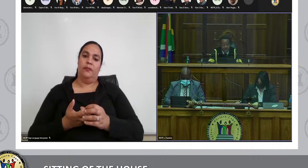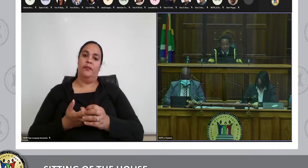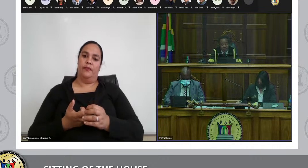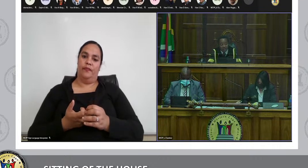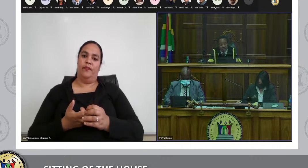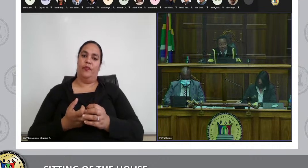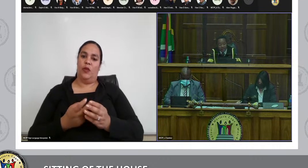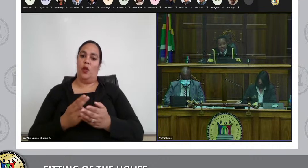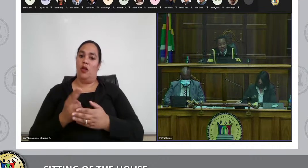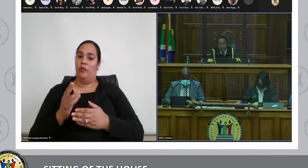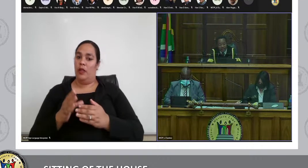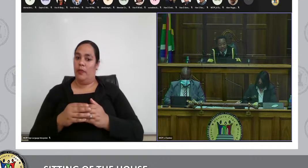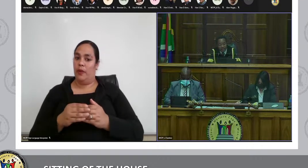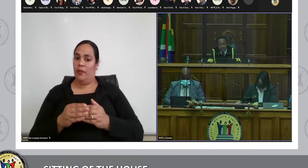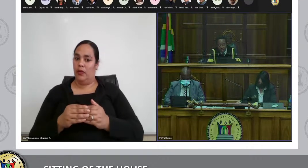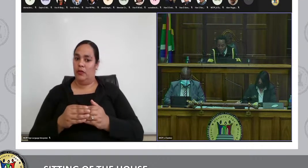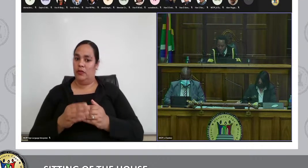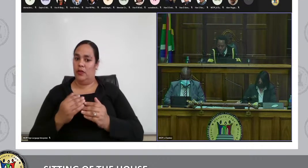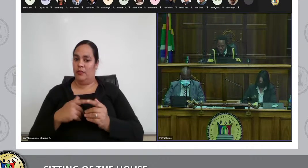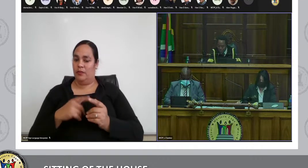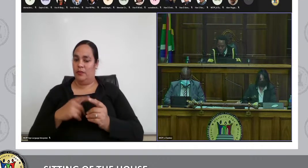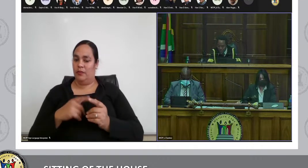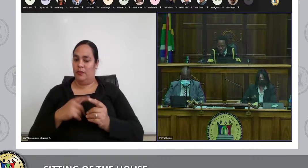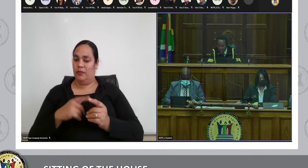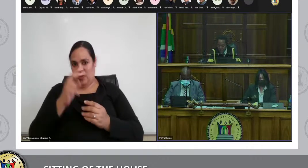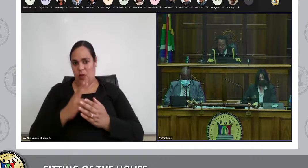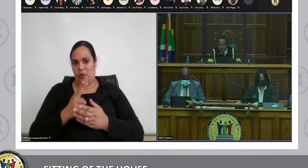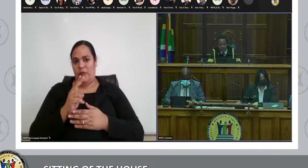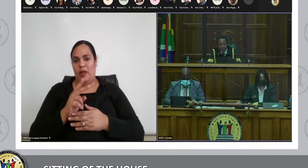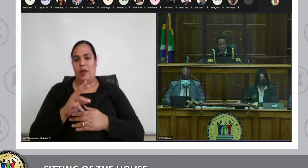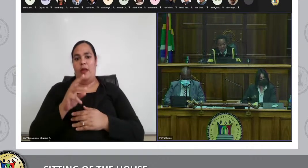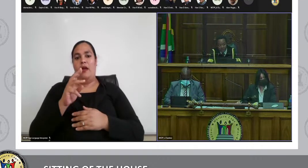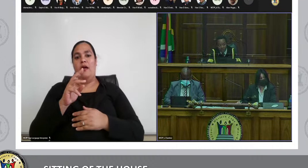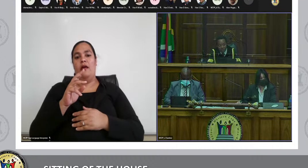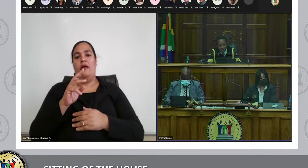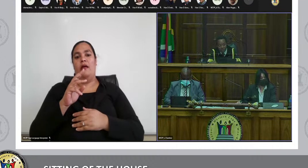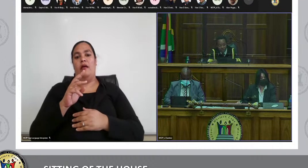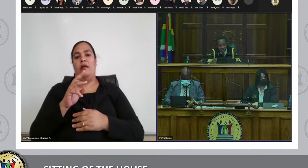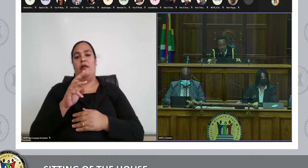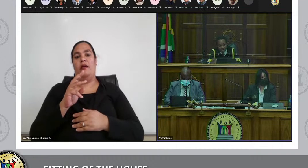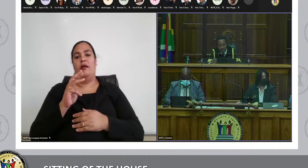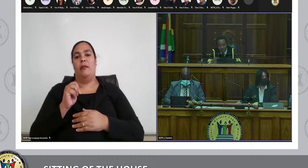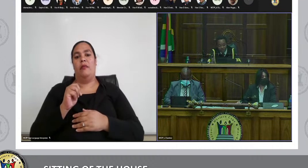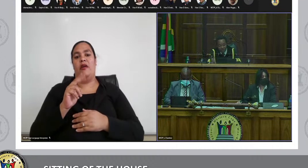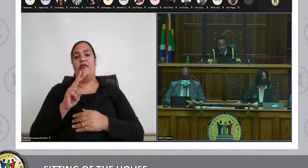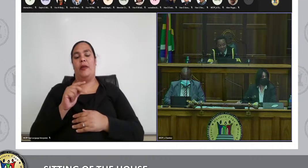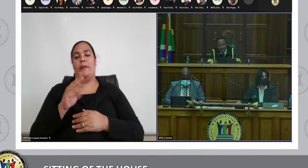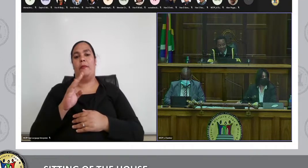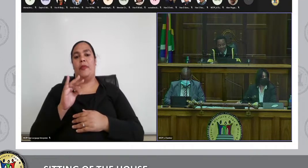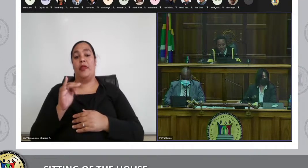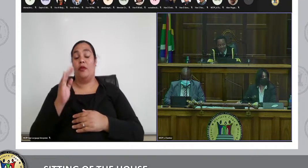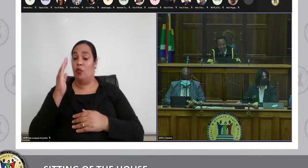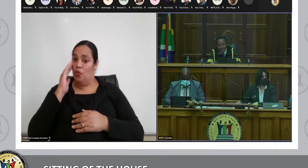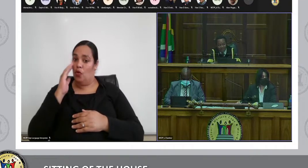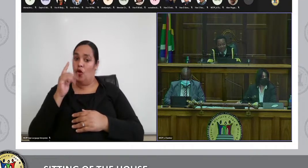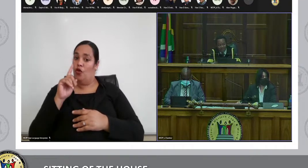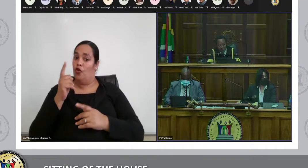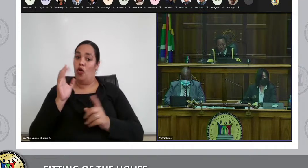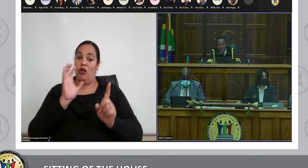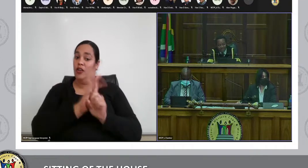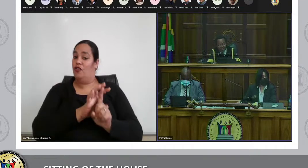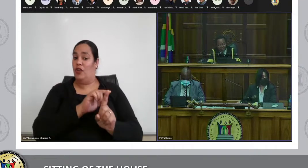Honorable members, I now recognize Honorable Mvimbi. Honorable Mvimbi, you know you may not attack